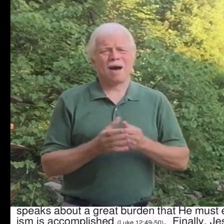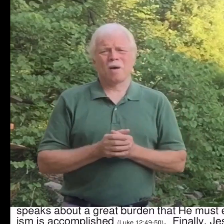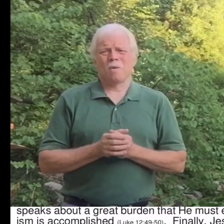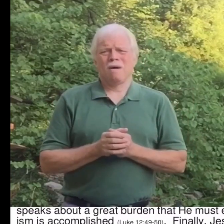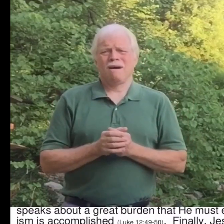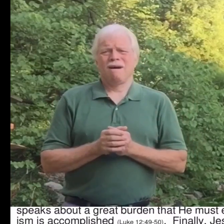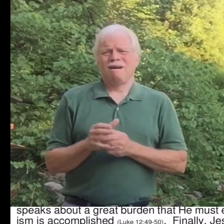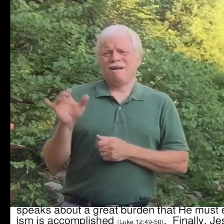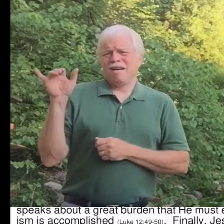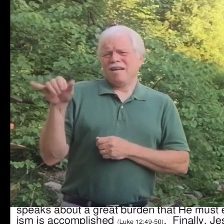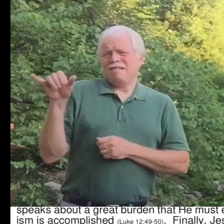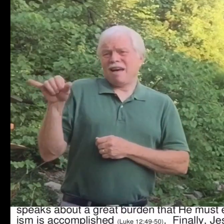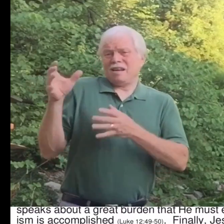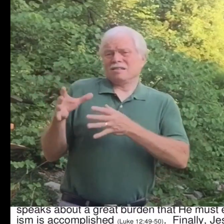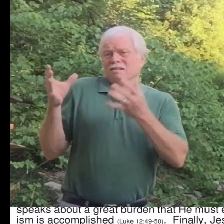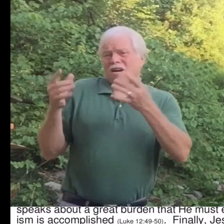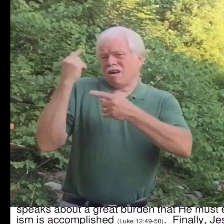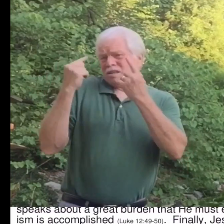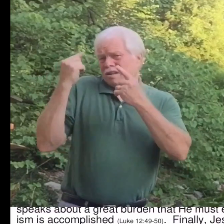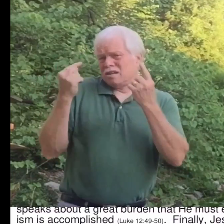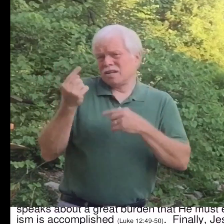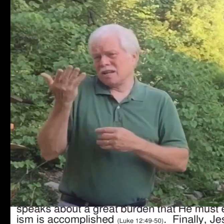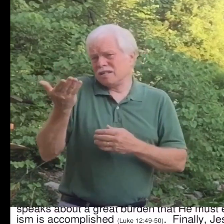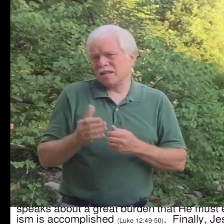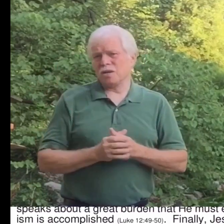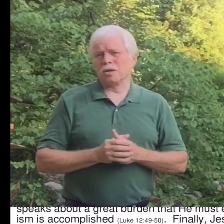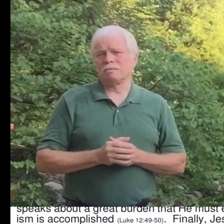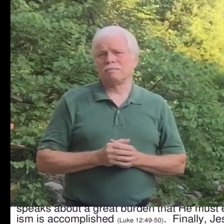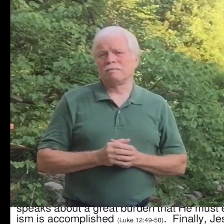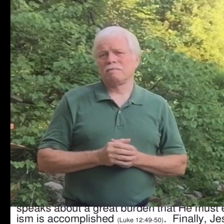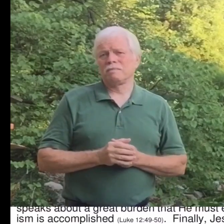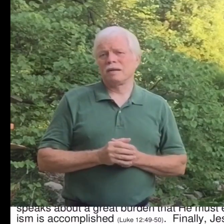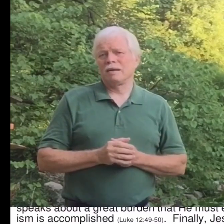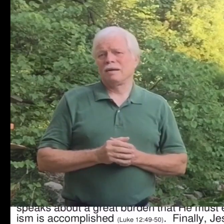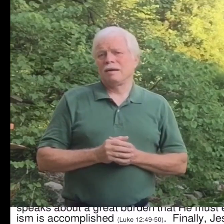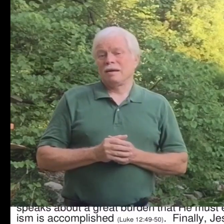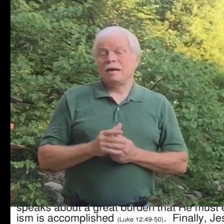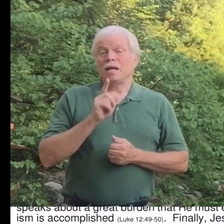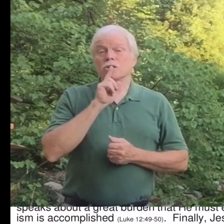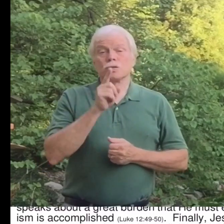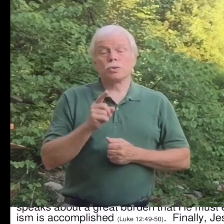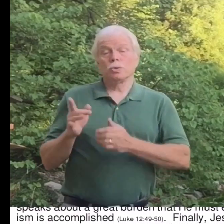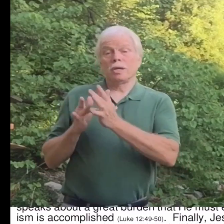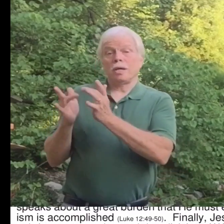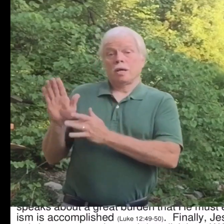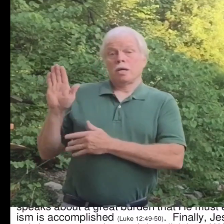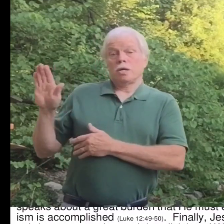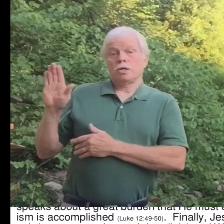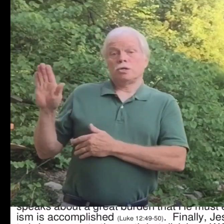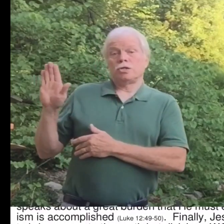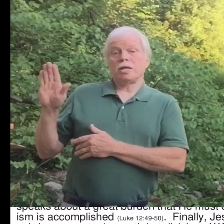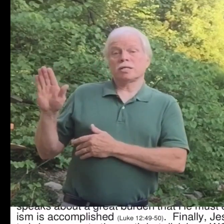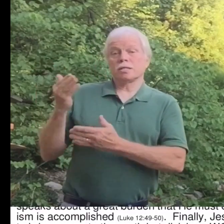Wow, that is a lot to consider. It is truly